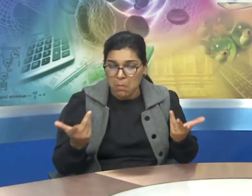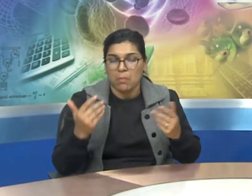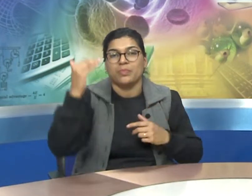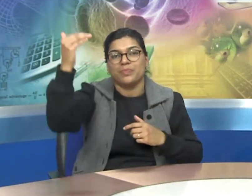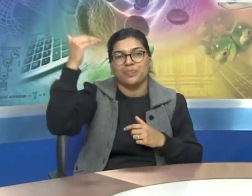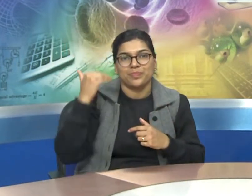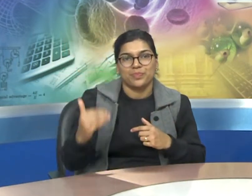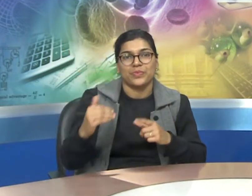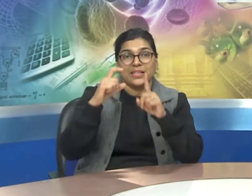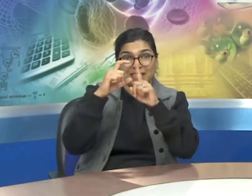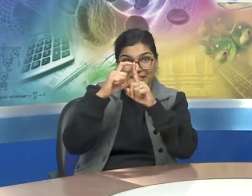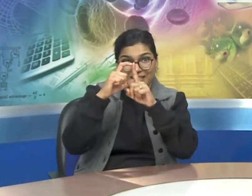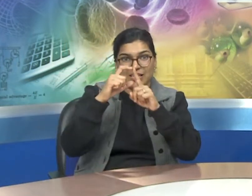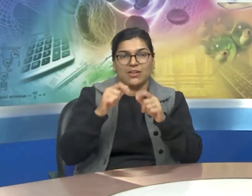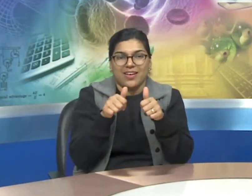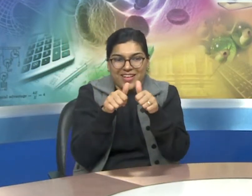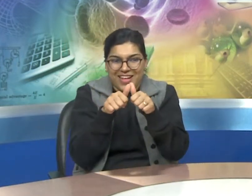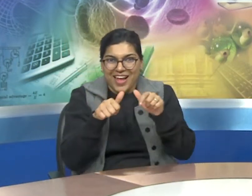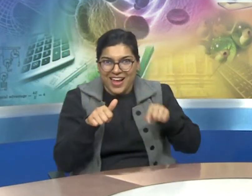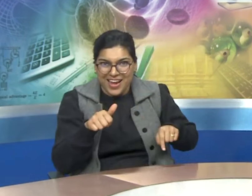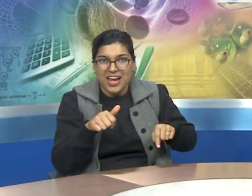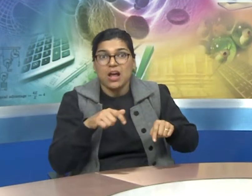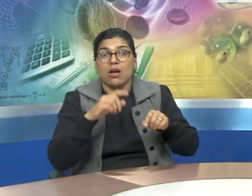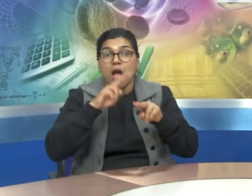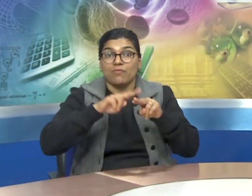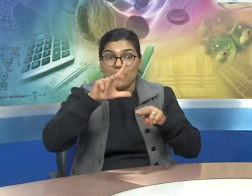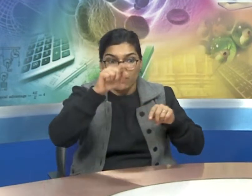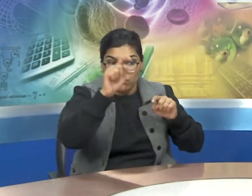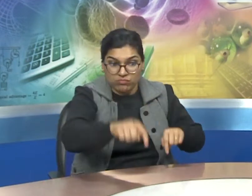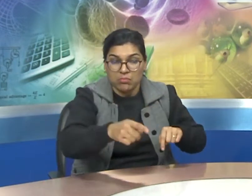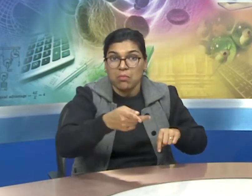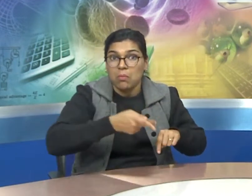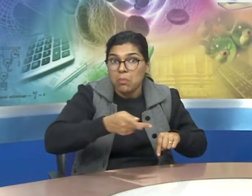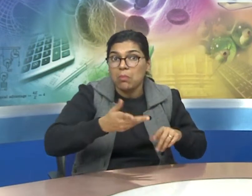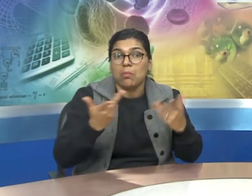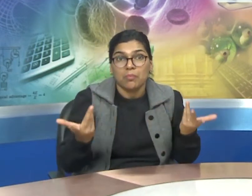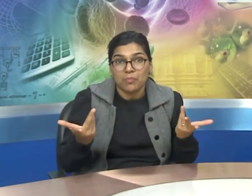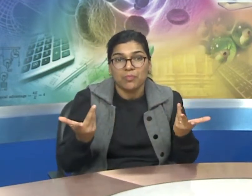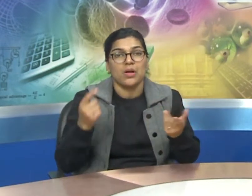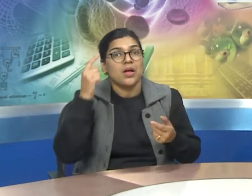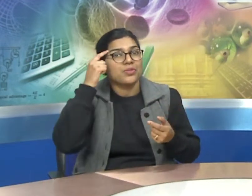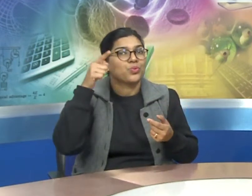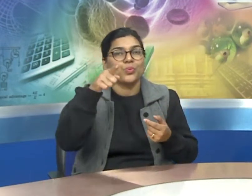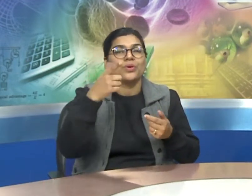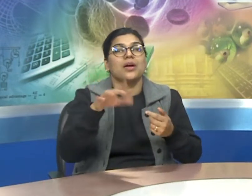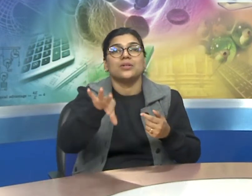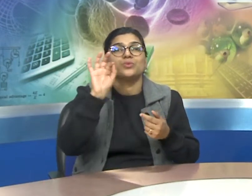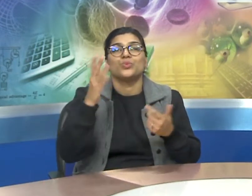F5. Option D, Alt plus F5.